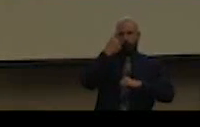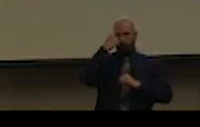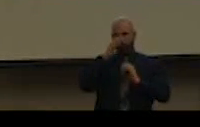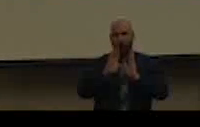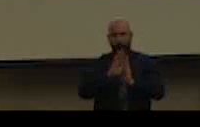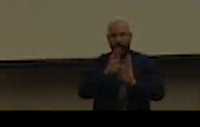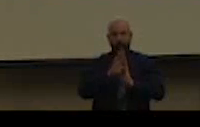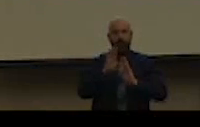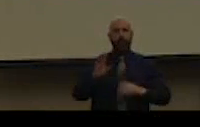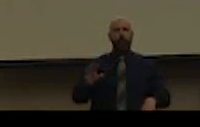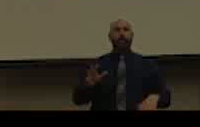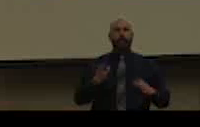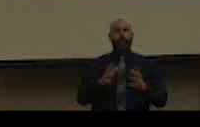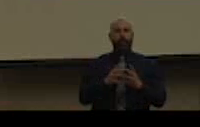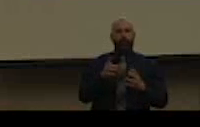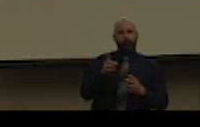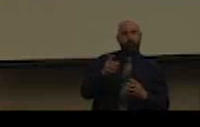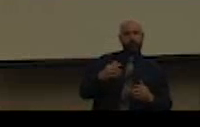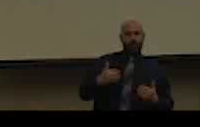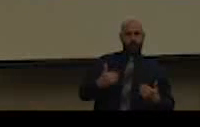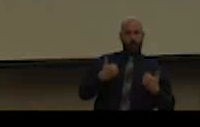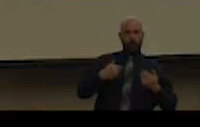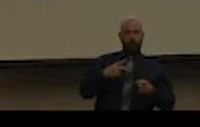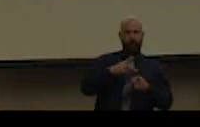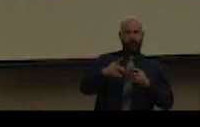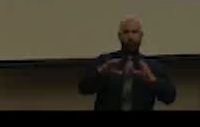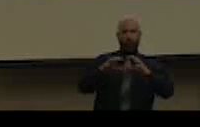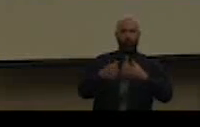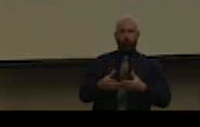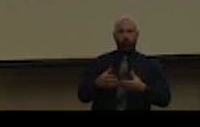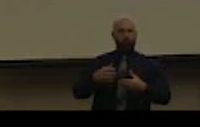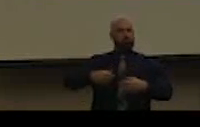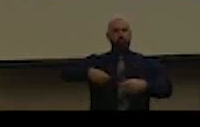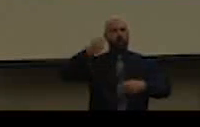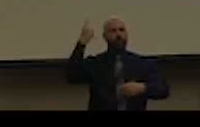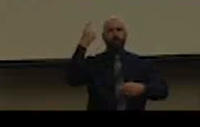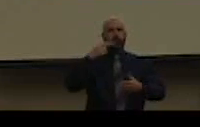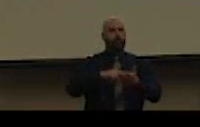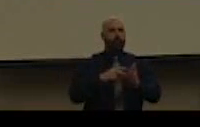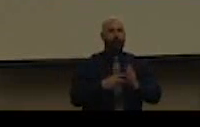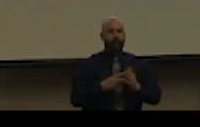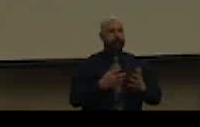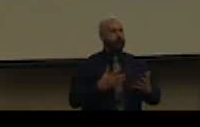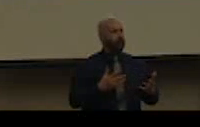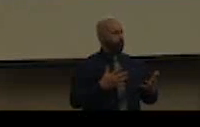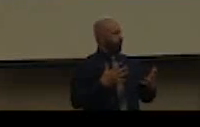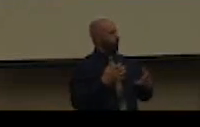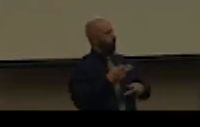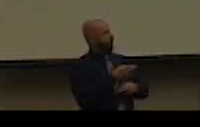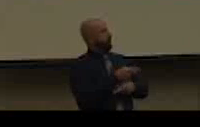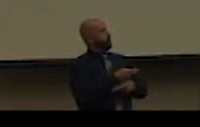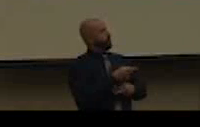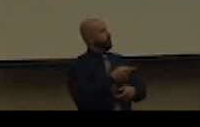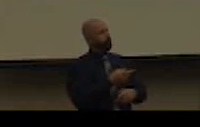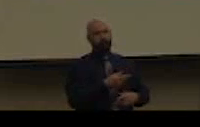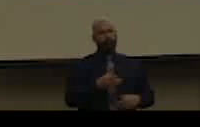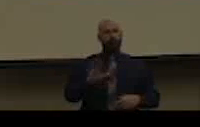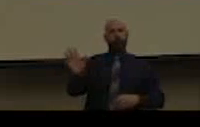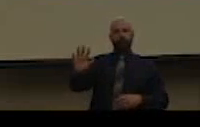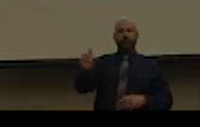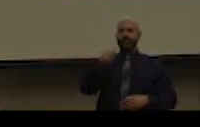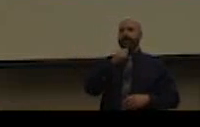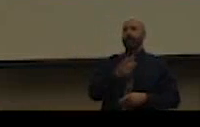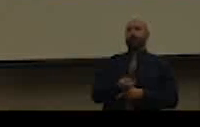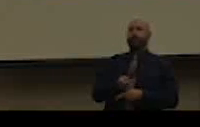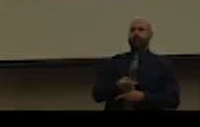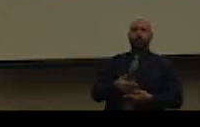even quite know what that means. I just want a babysitter, but we don't want a babysitter. So for me, it's been very helpful. Beyond talking